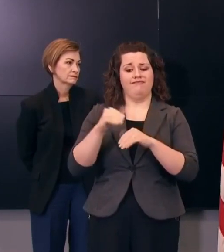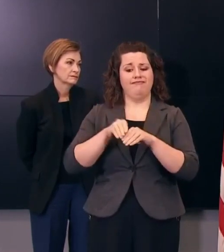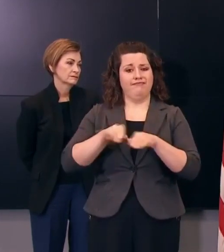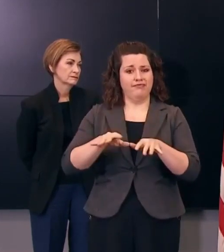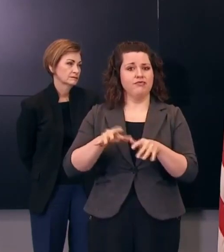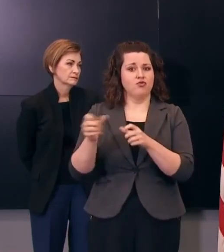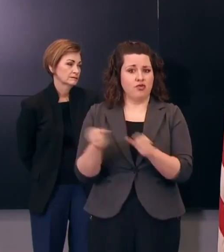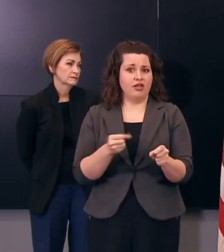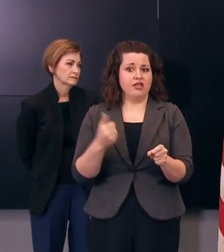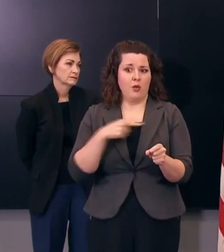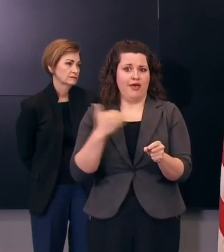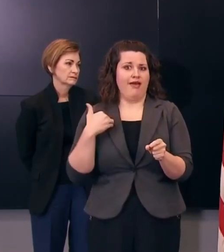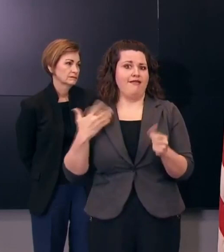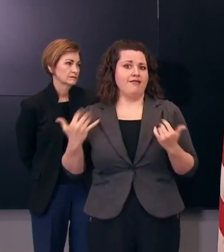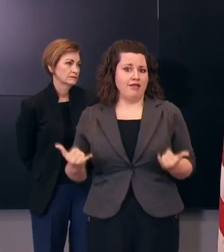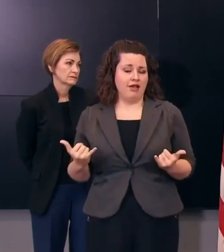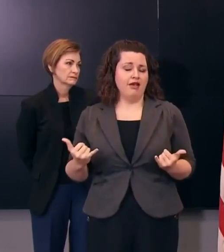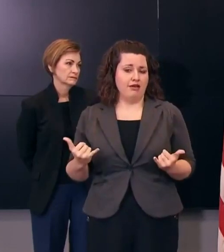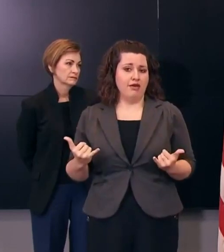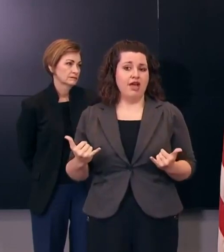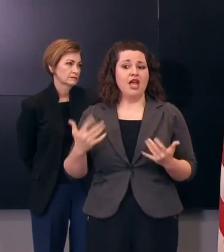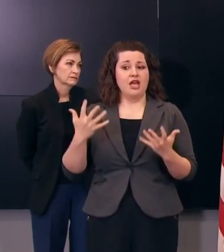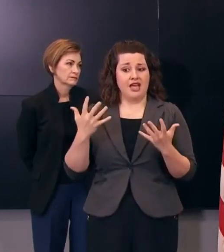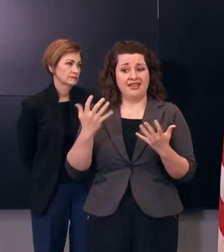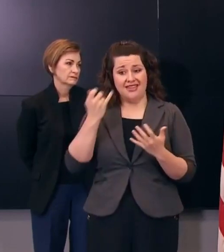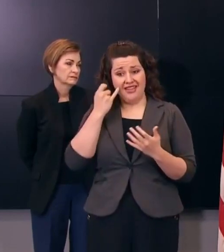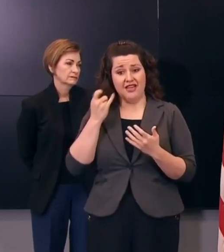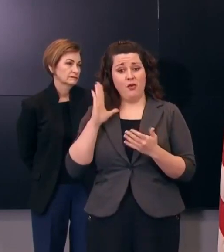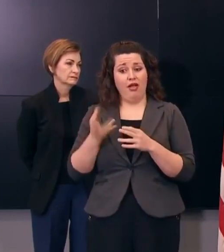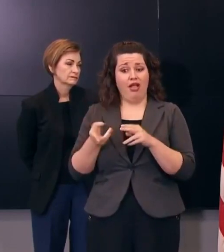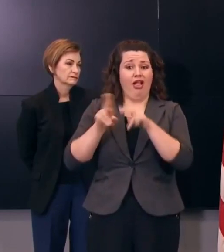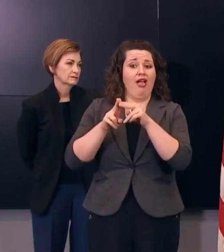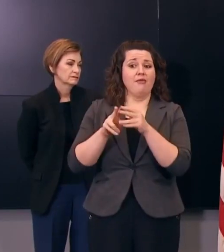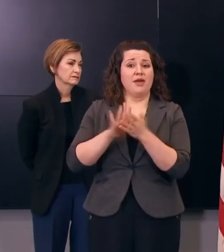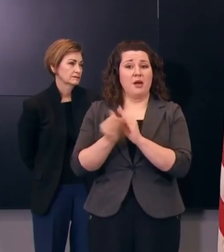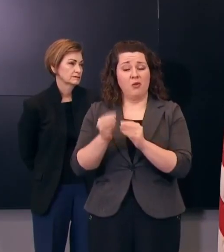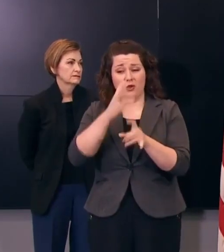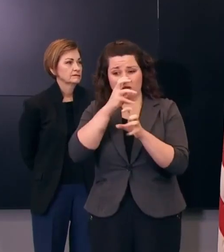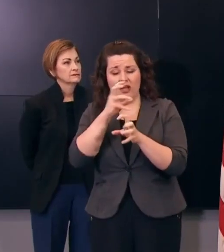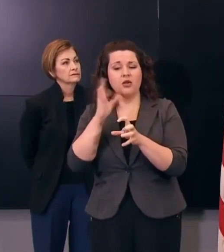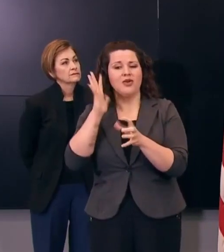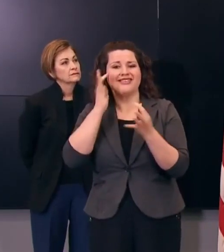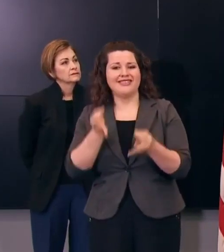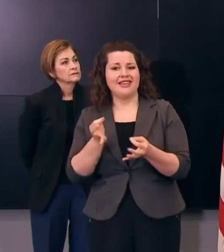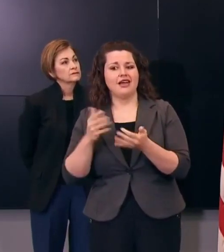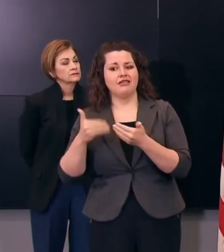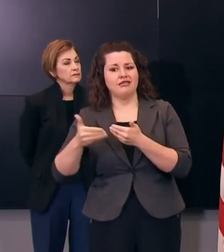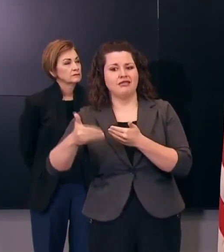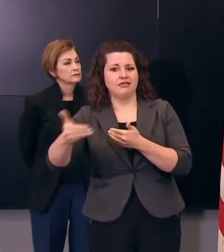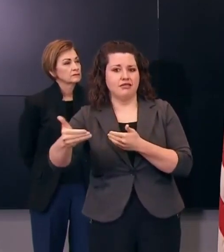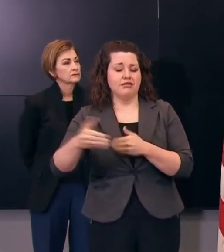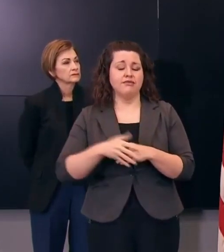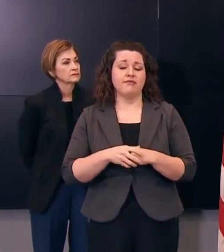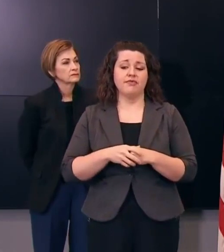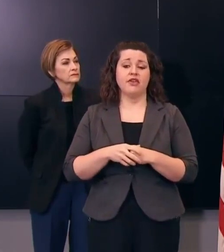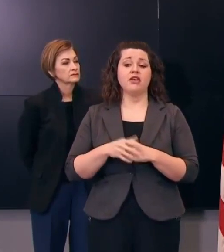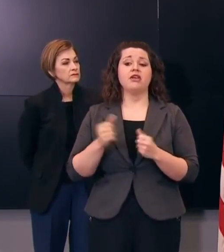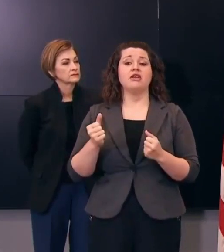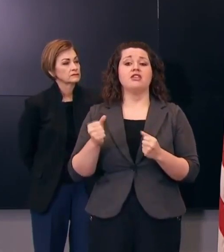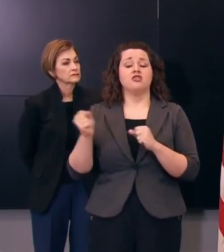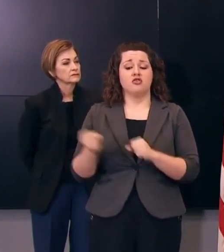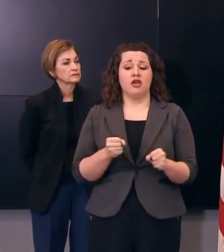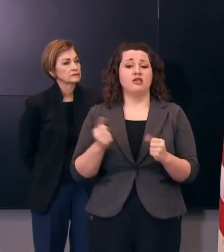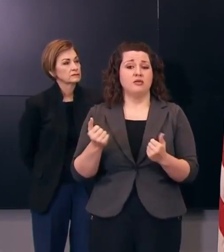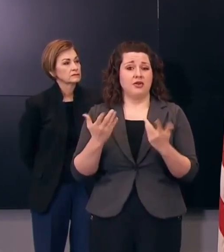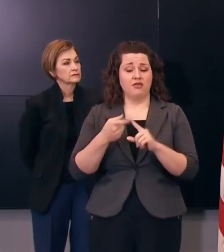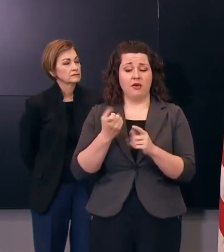are available to us at the right times. Mitigation strategies recommended by public health are